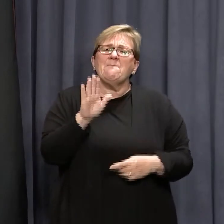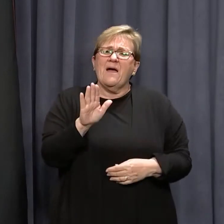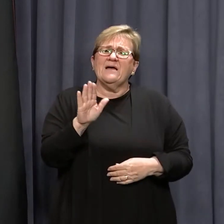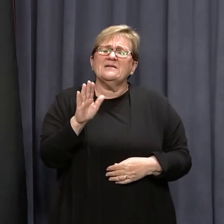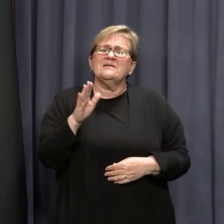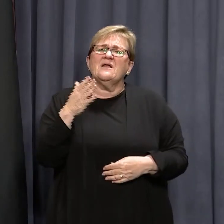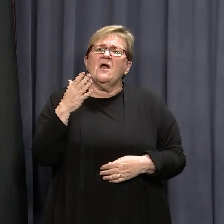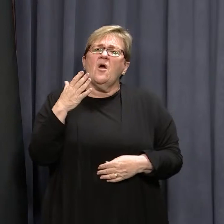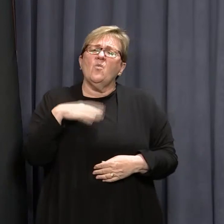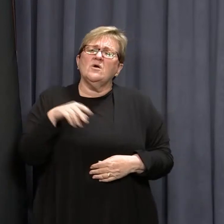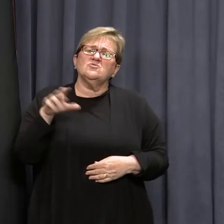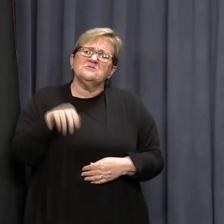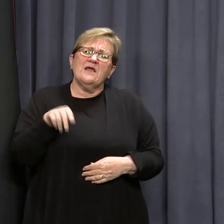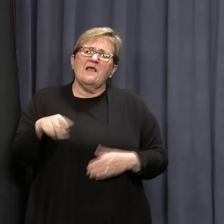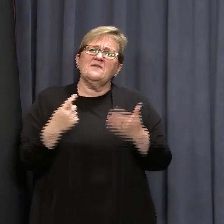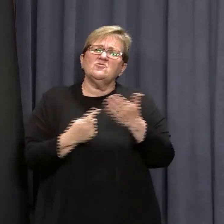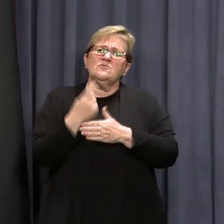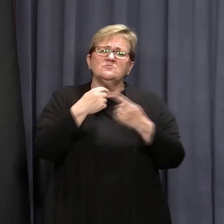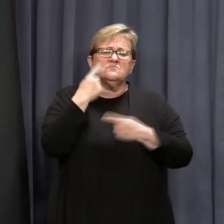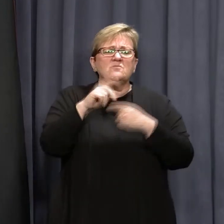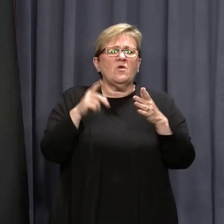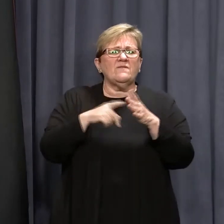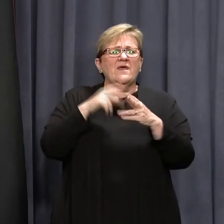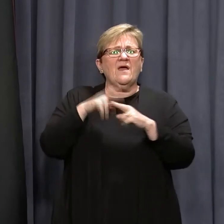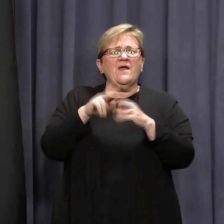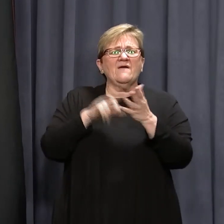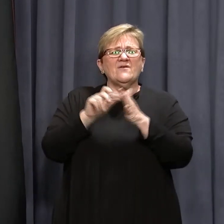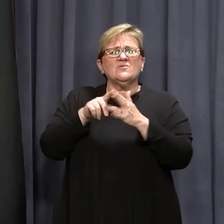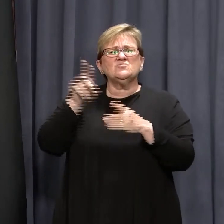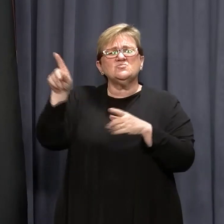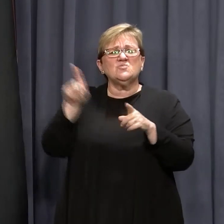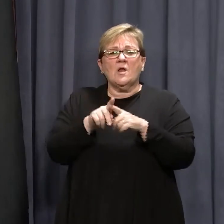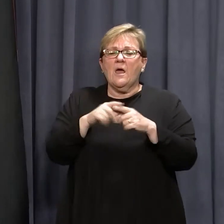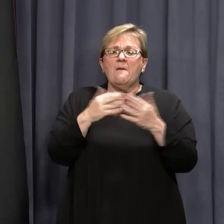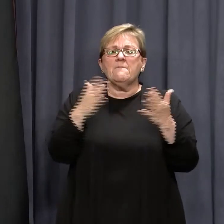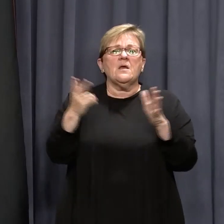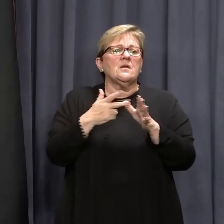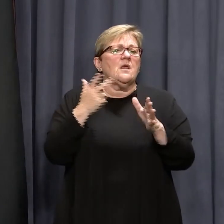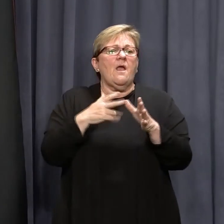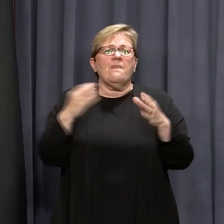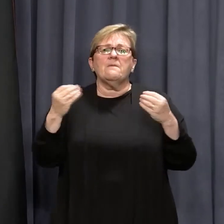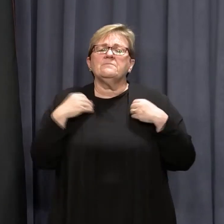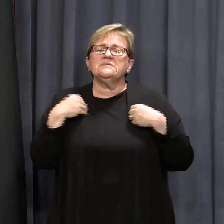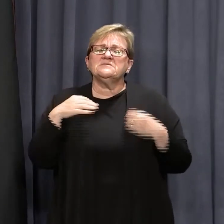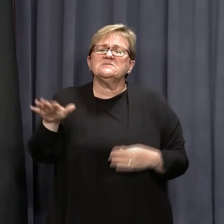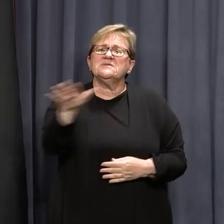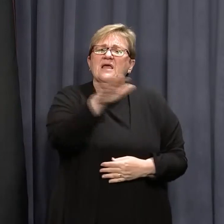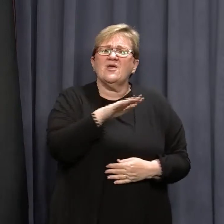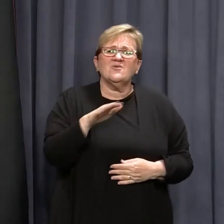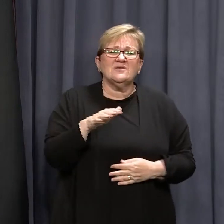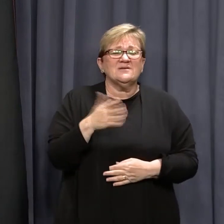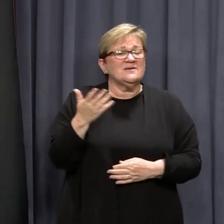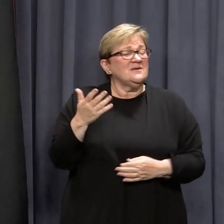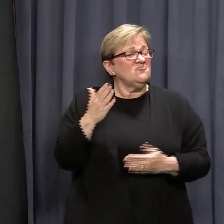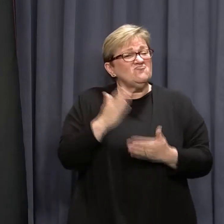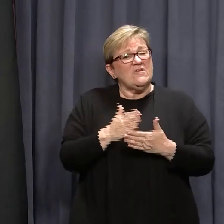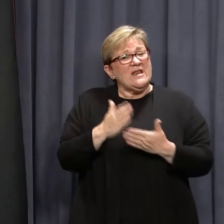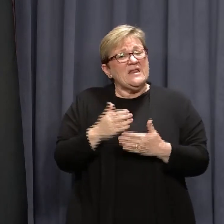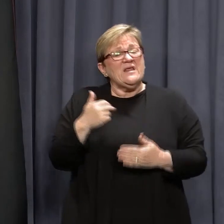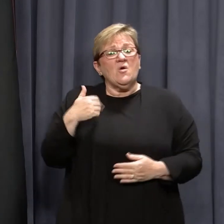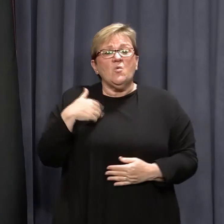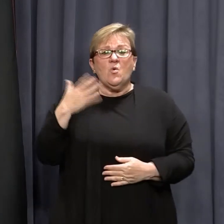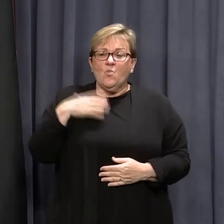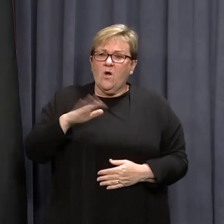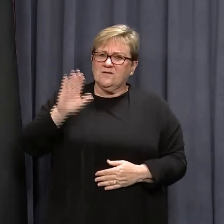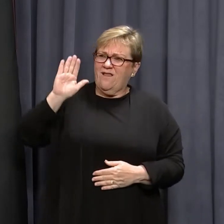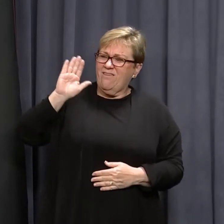to endorse what the AFL are doing. Like many other industry sectors, it's in everyone's interest that